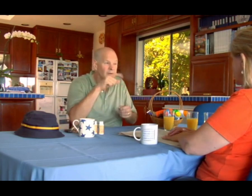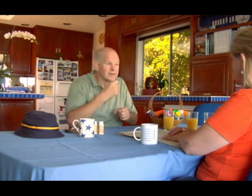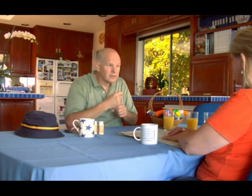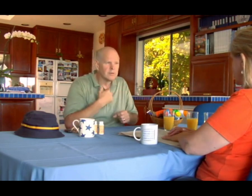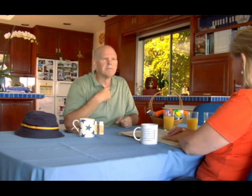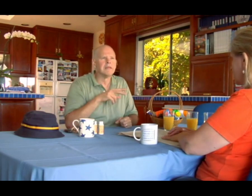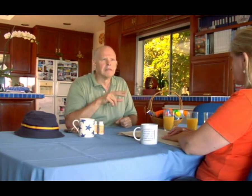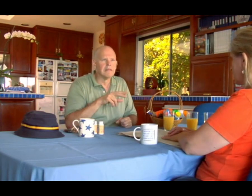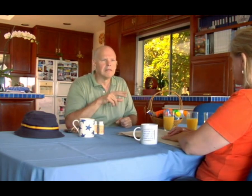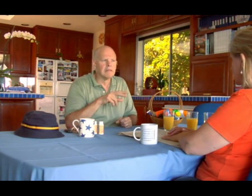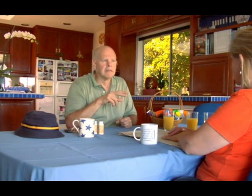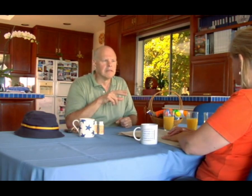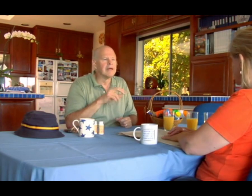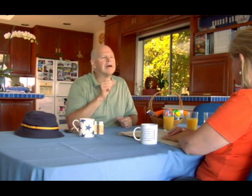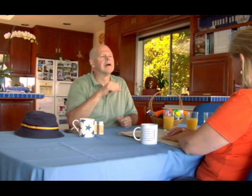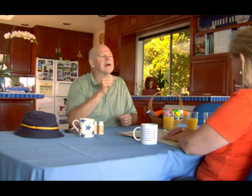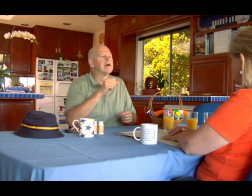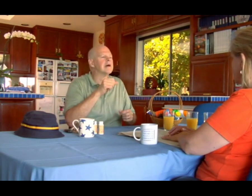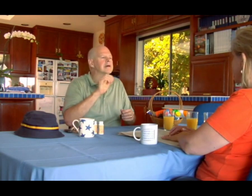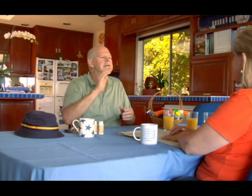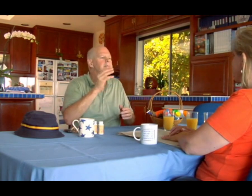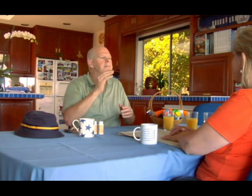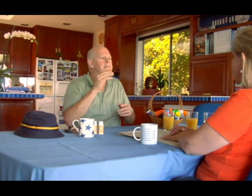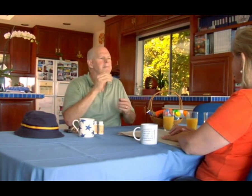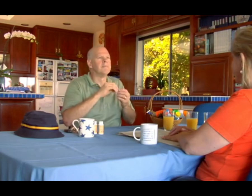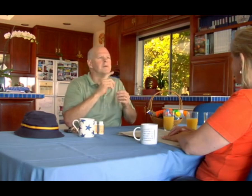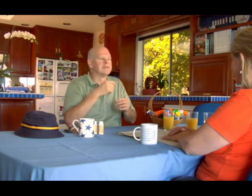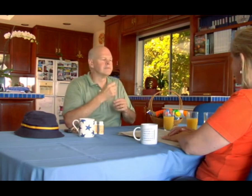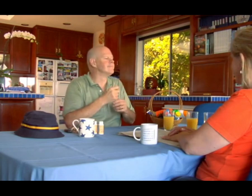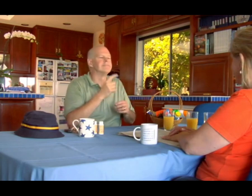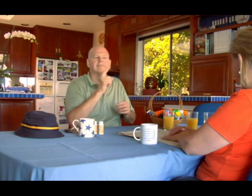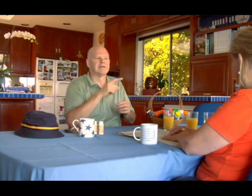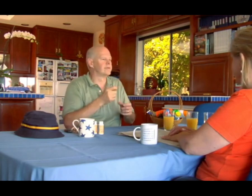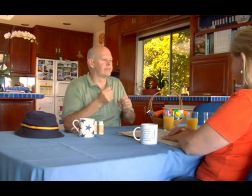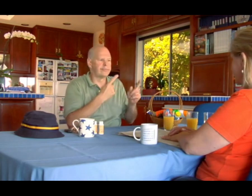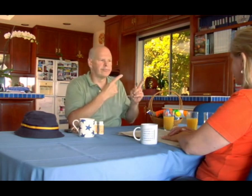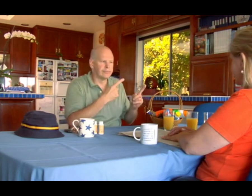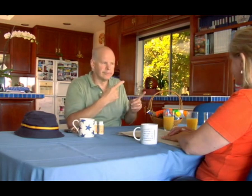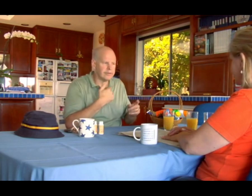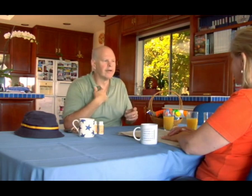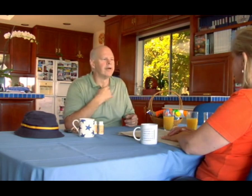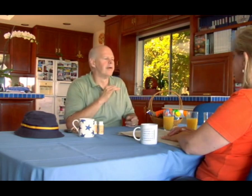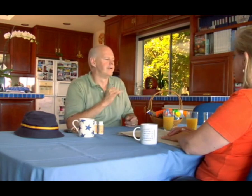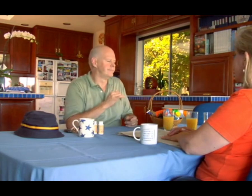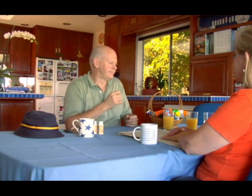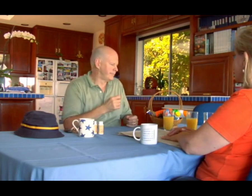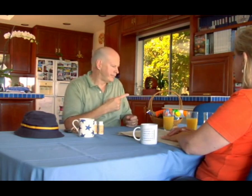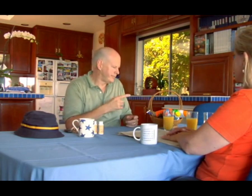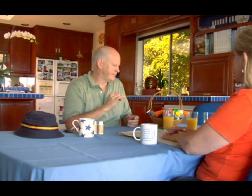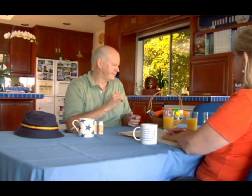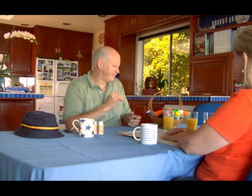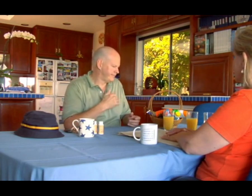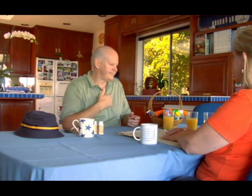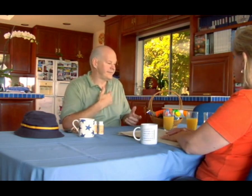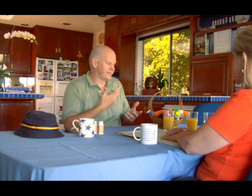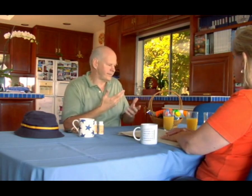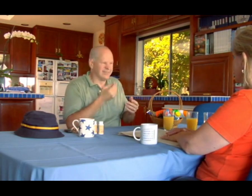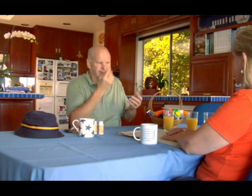his recommendation. He said to make sure that they are not more than 1 year old, but mine seemed to be more than a year, so I have to throw them